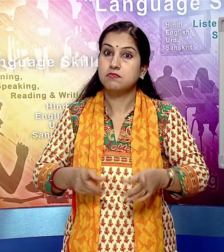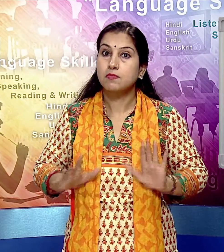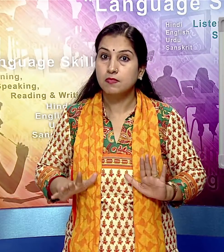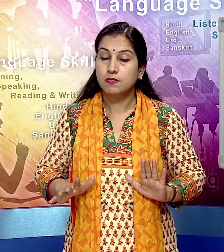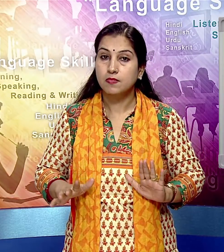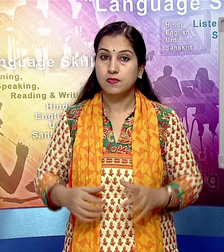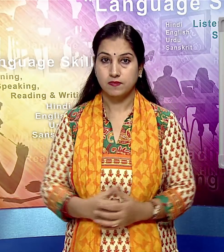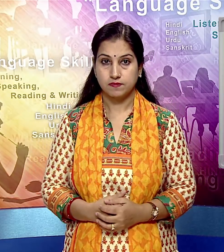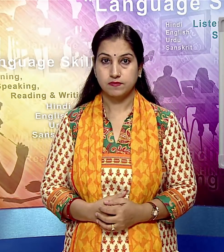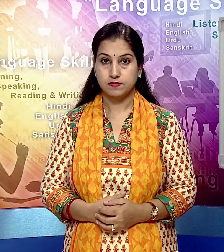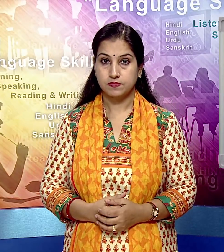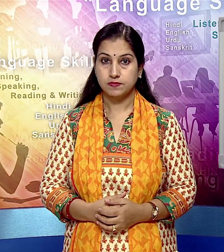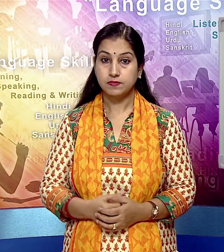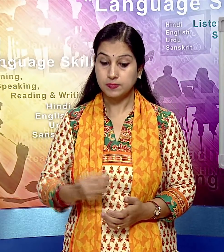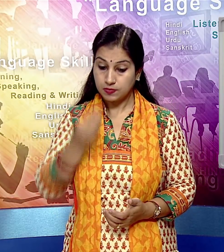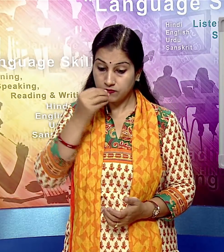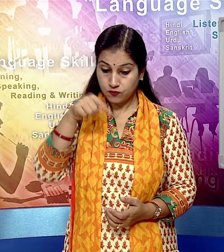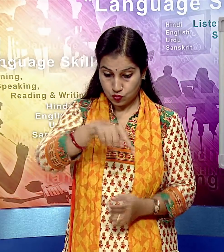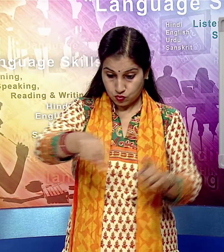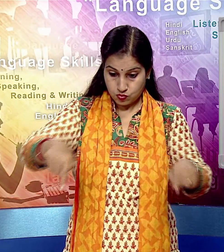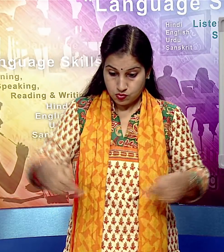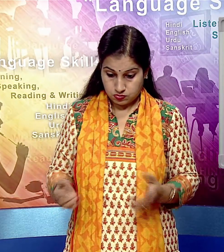Boil the food in a pan having well-fitted lid.